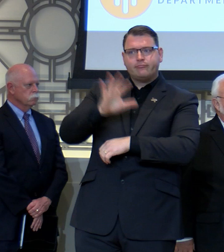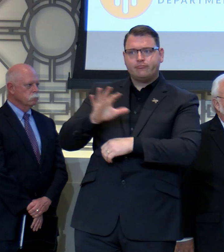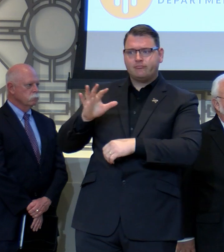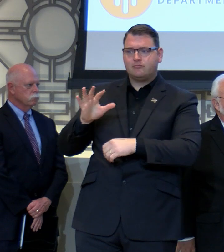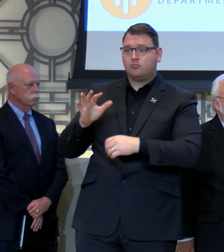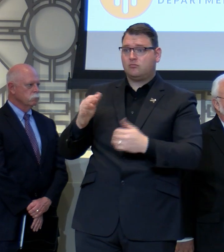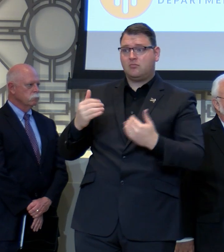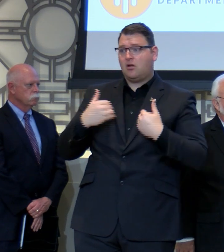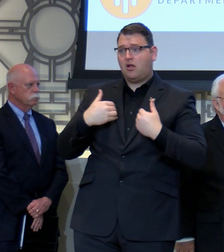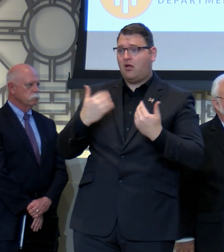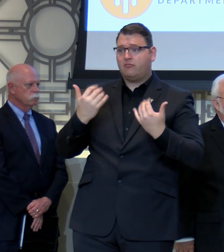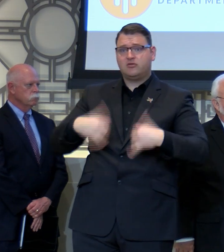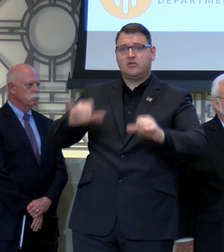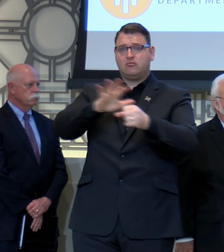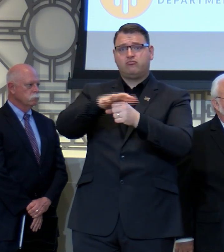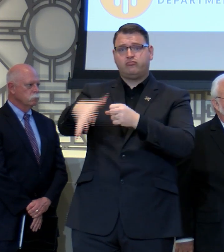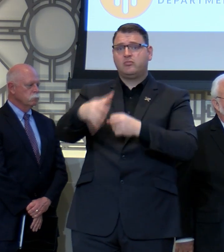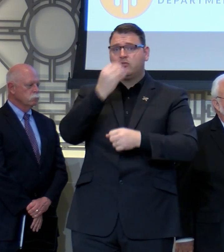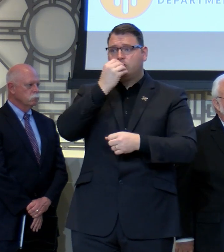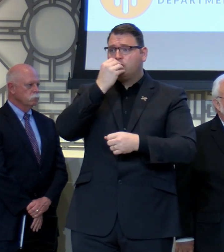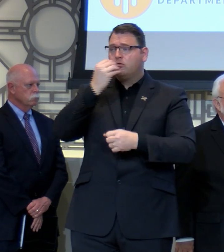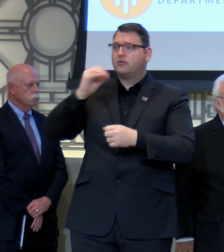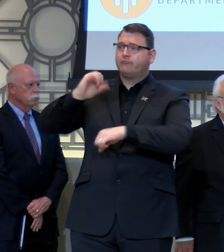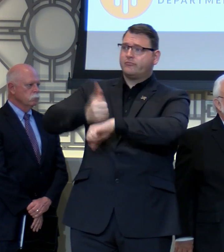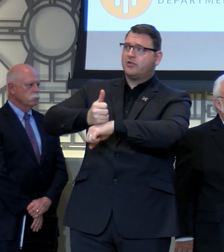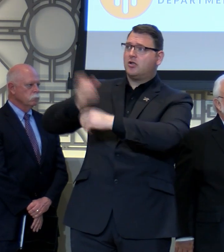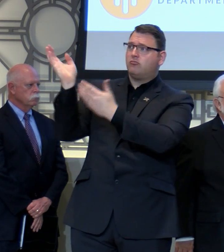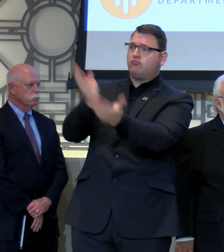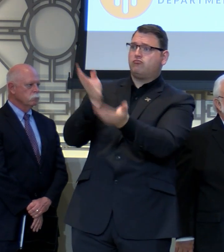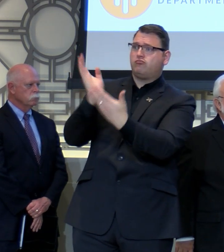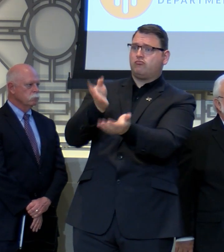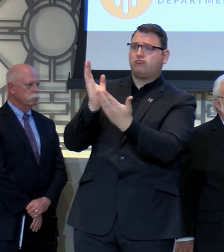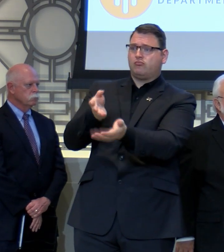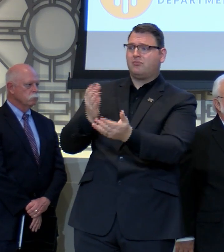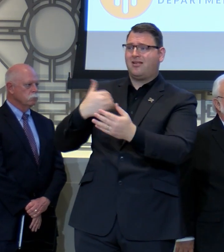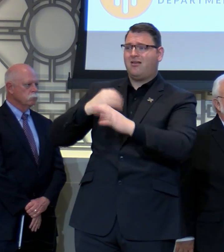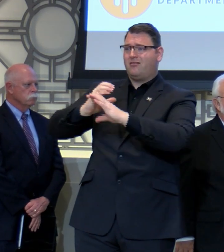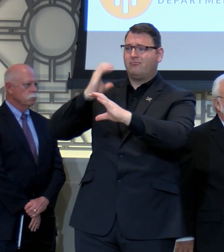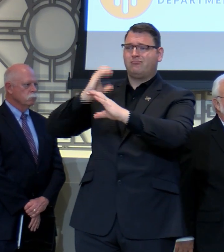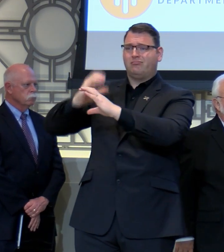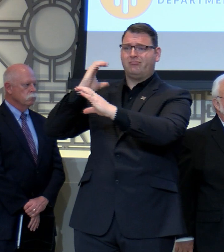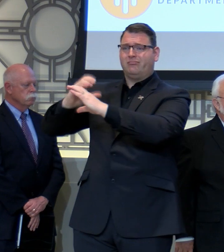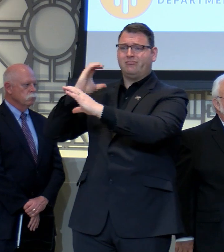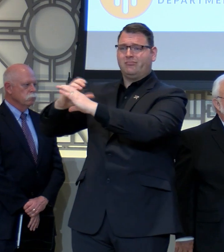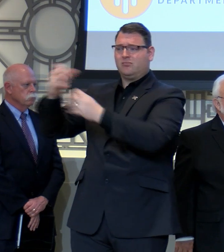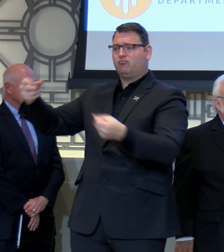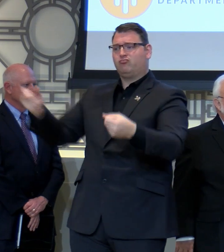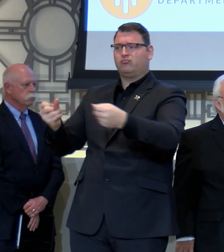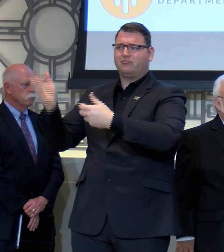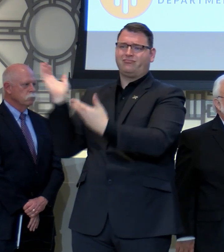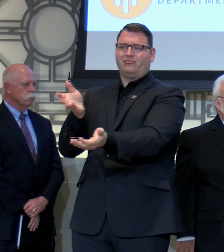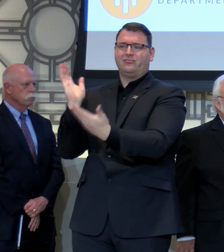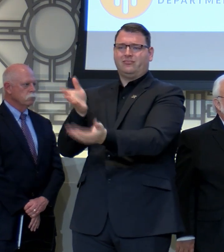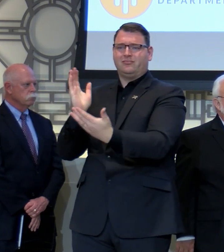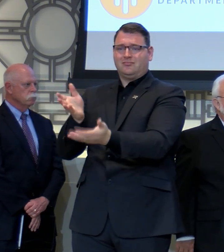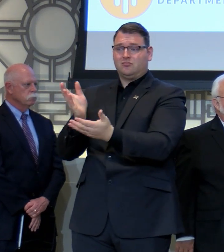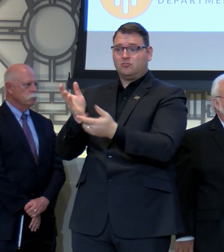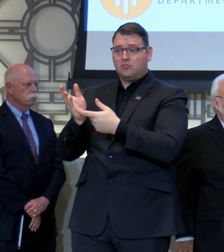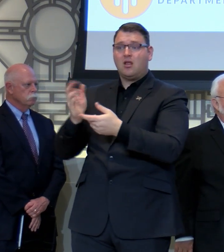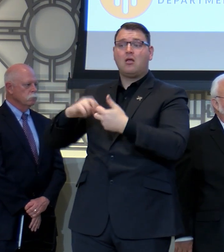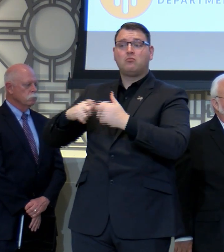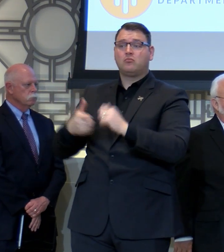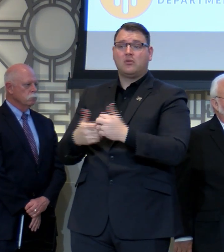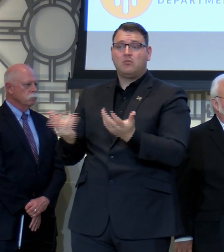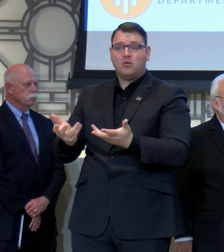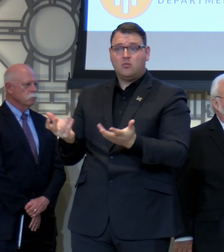in our warehouse, and it continues to come to our warehouse with hundreds and hundreds of tractor trailers bringing it in daily. The real challenge is just getting it to the shelf at